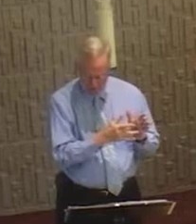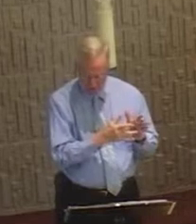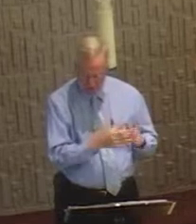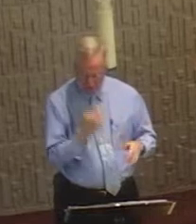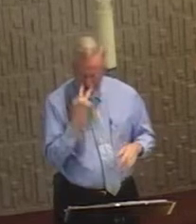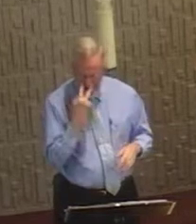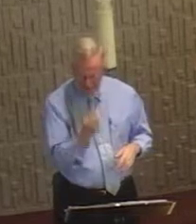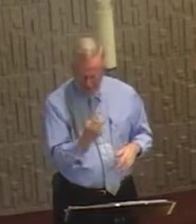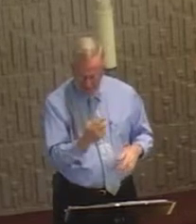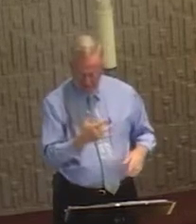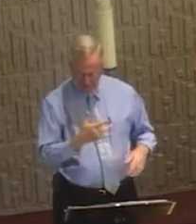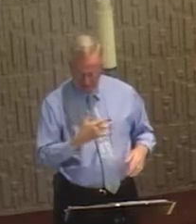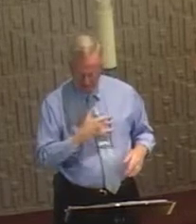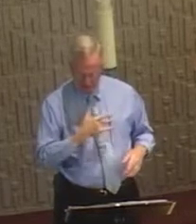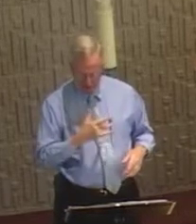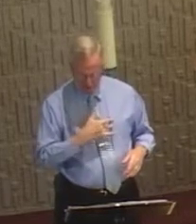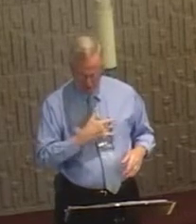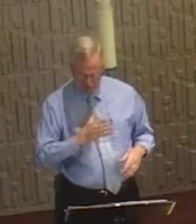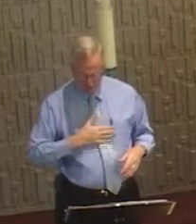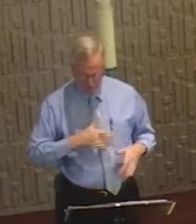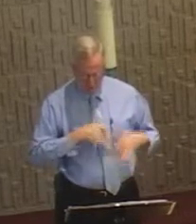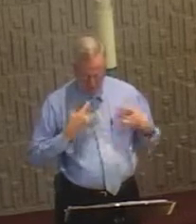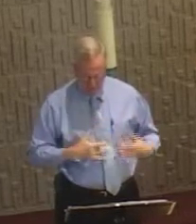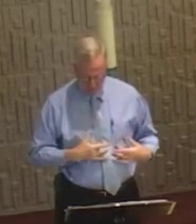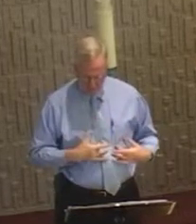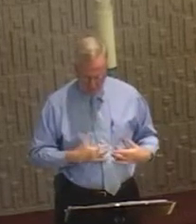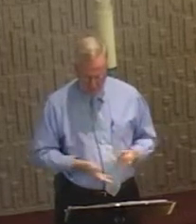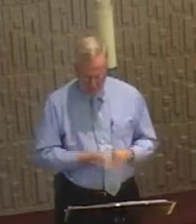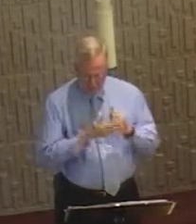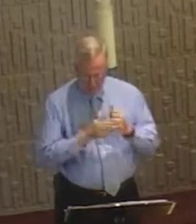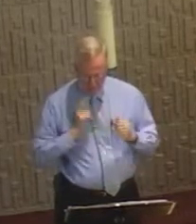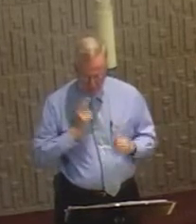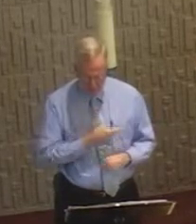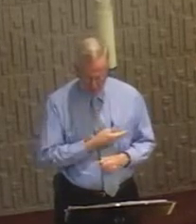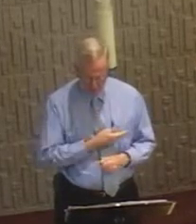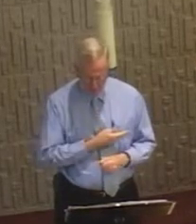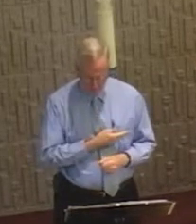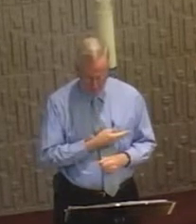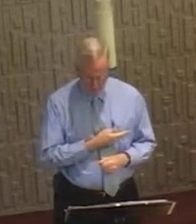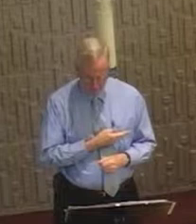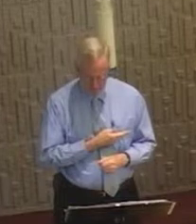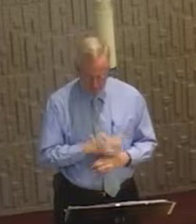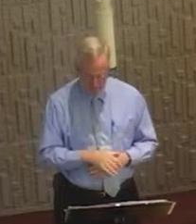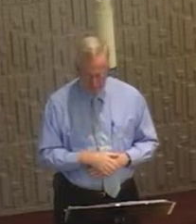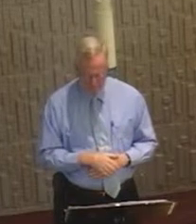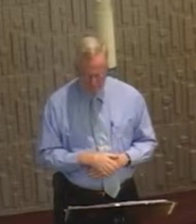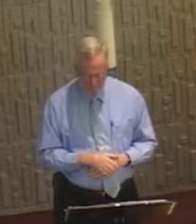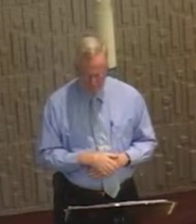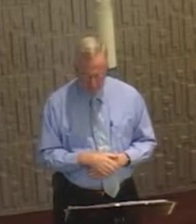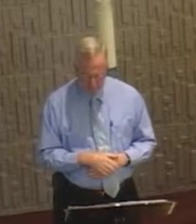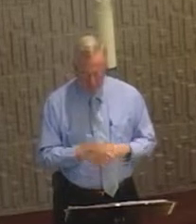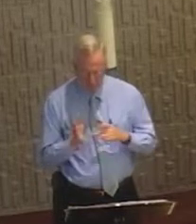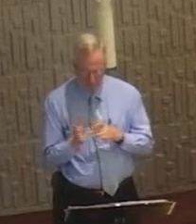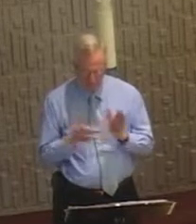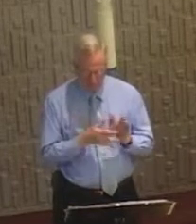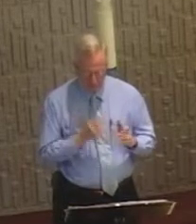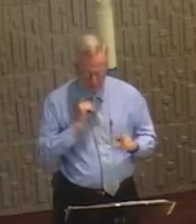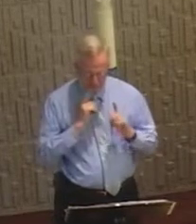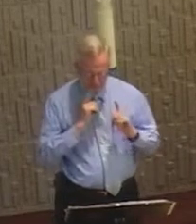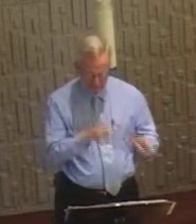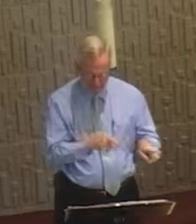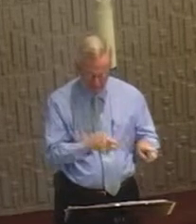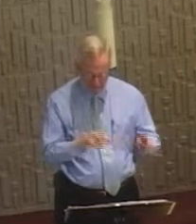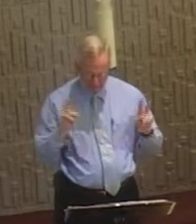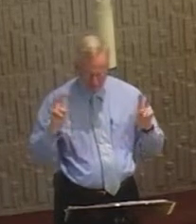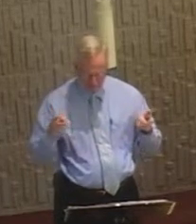saying, "Jesus, Master, have pity on us." And when he saw them,